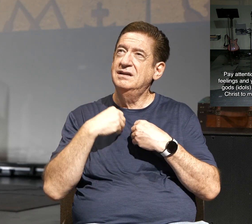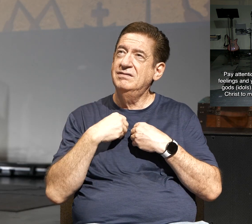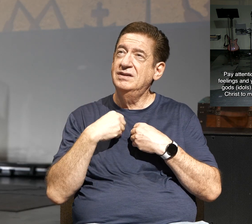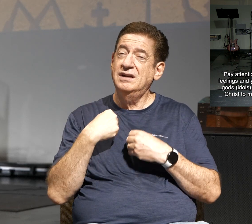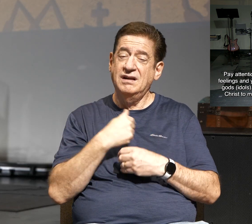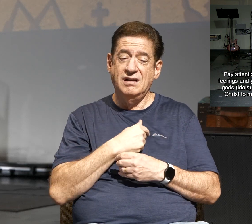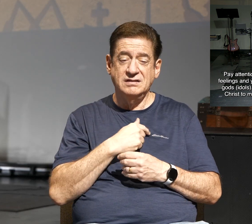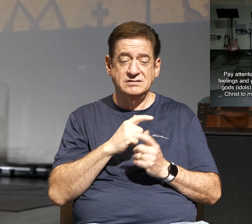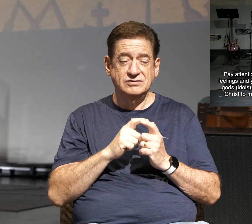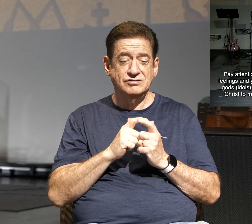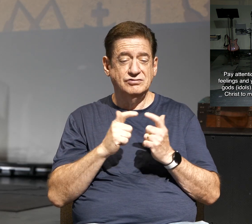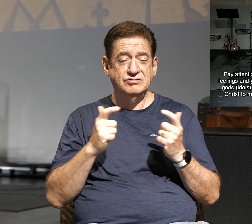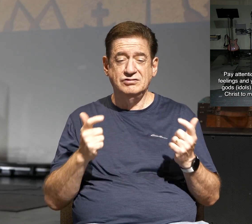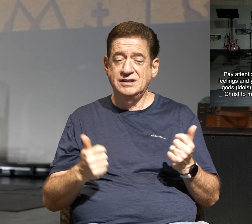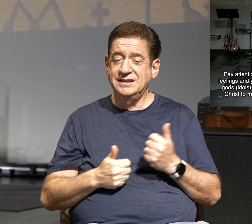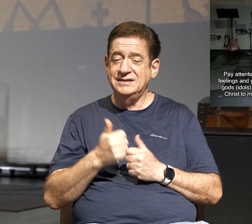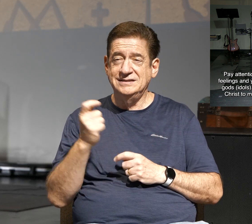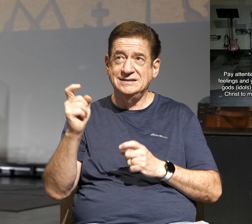gift imaginable,